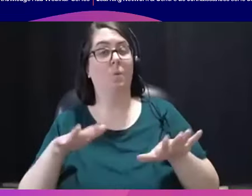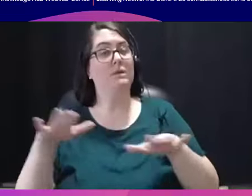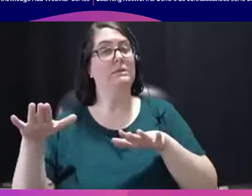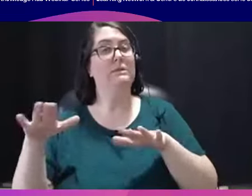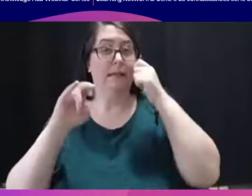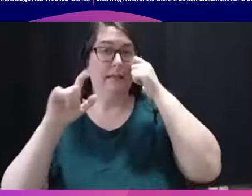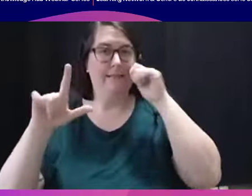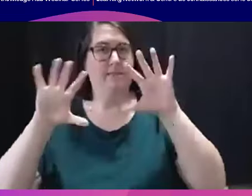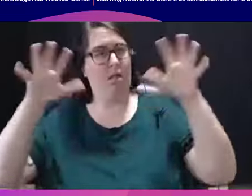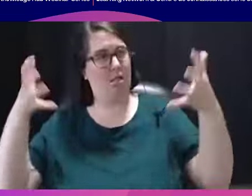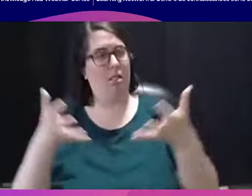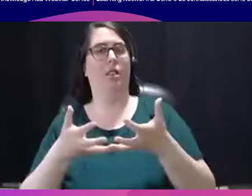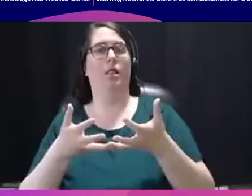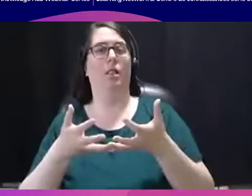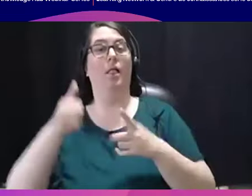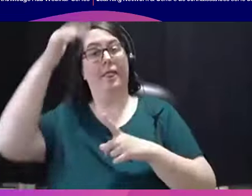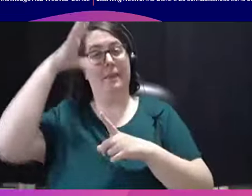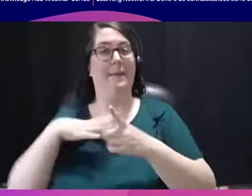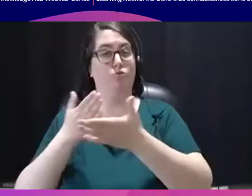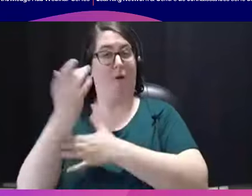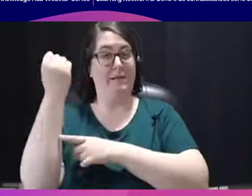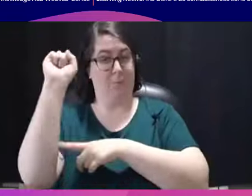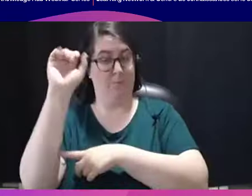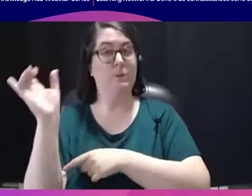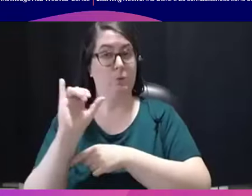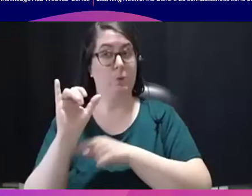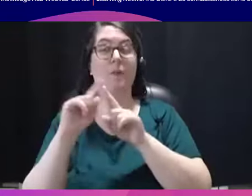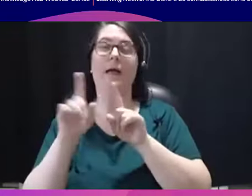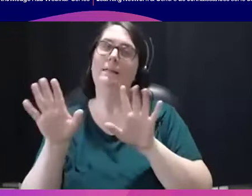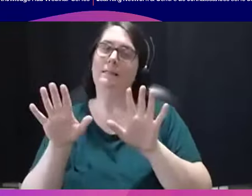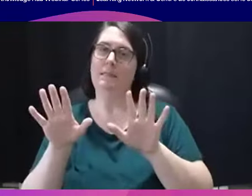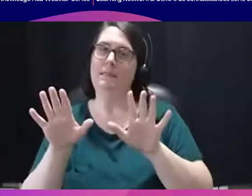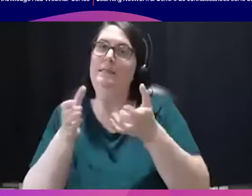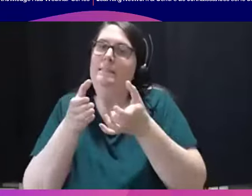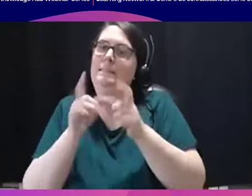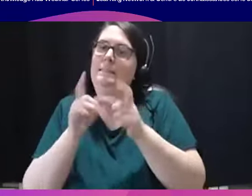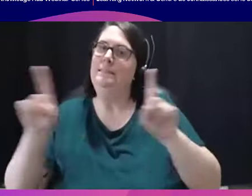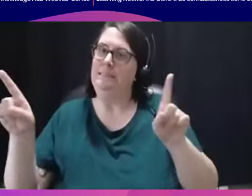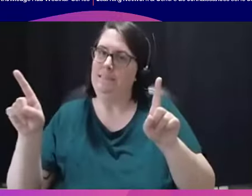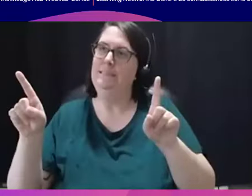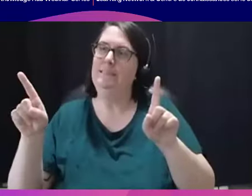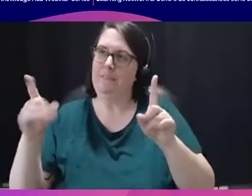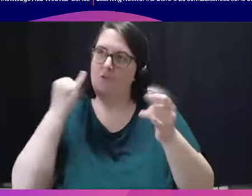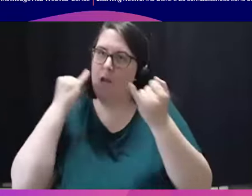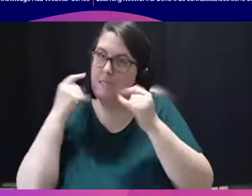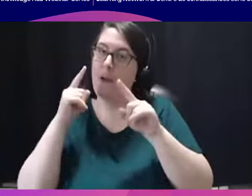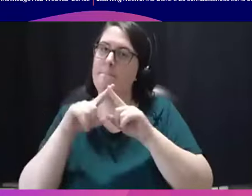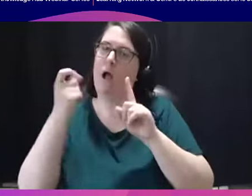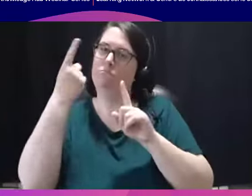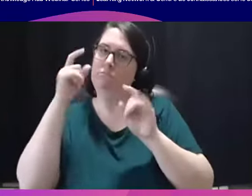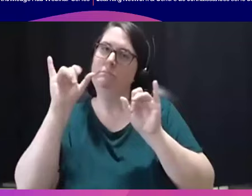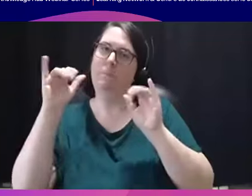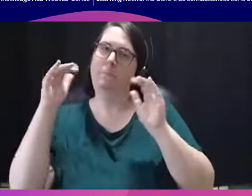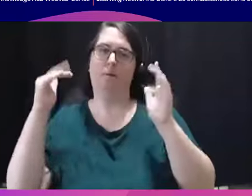within the larger complex of the men's rights movement, who holds different ideologically misogynistic beliefs and manifests in